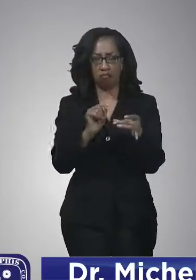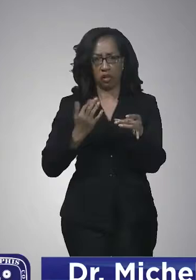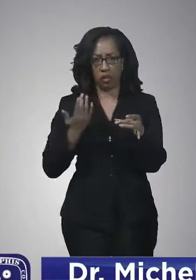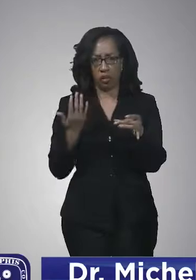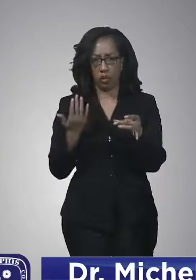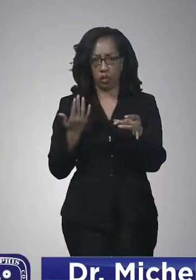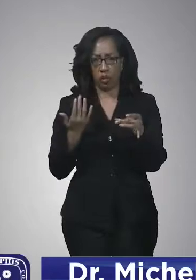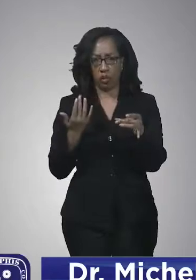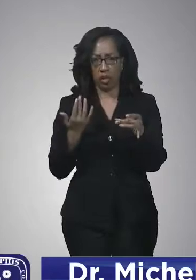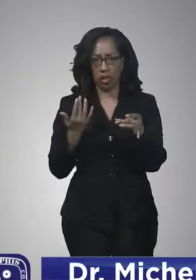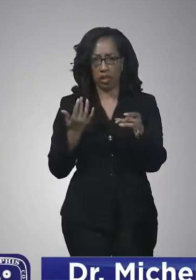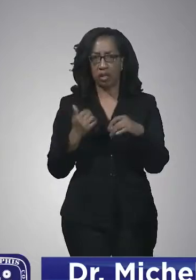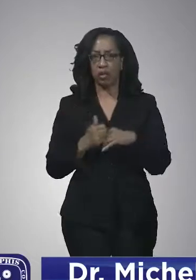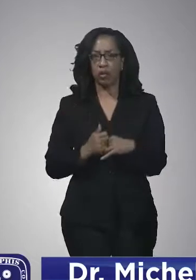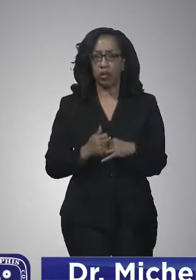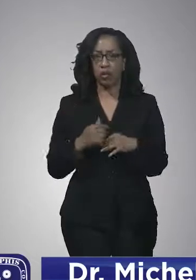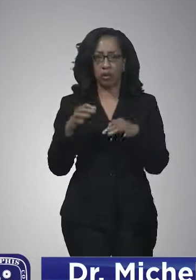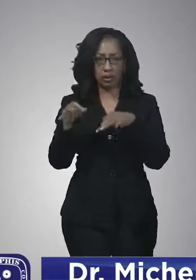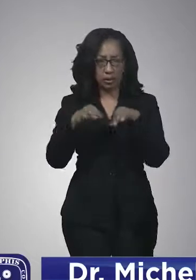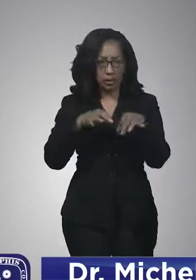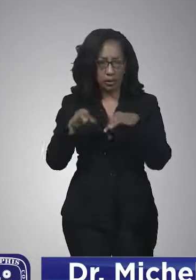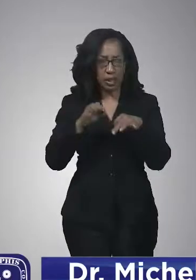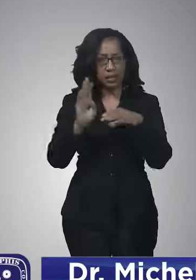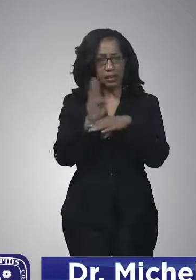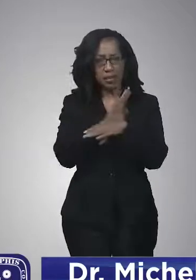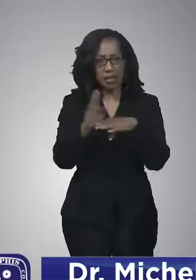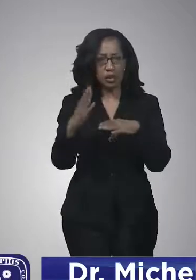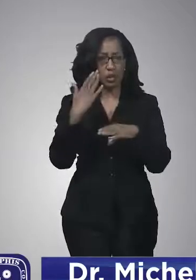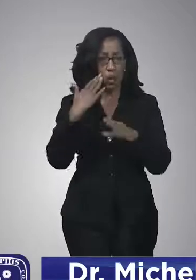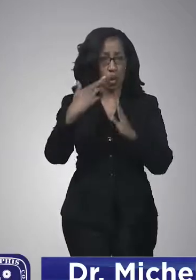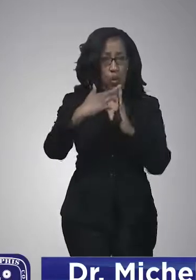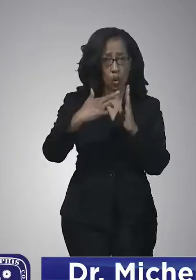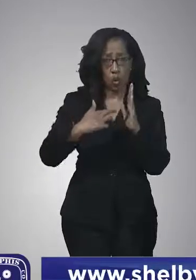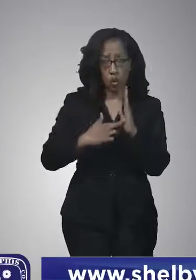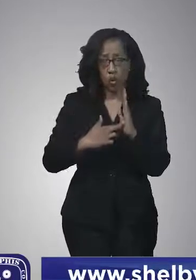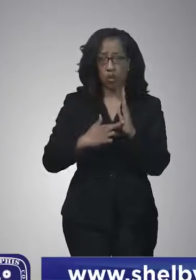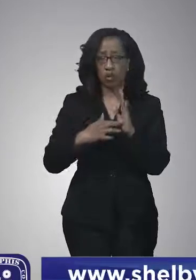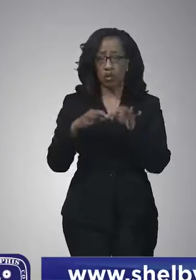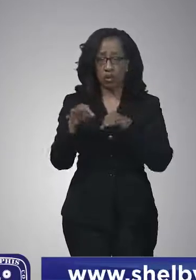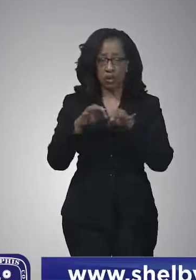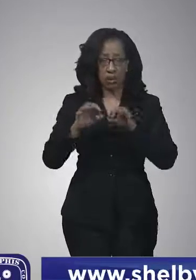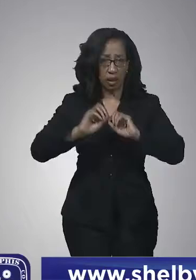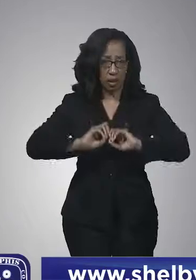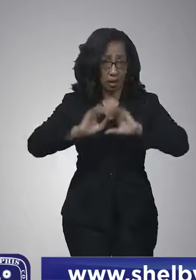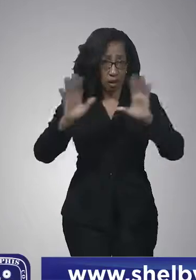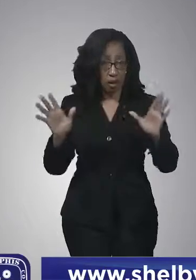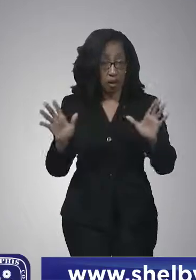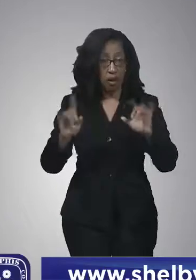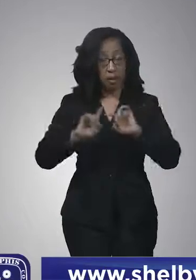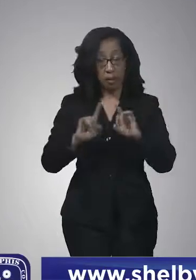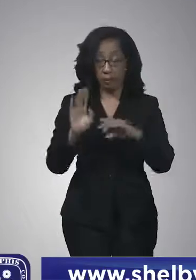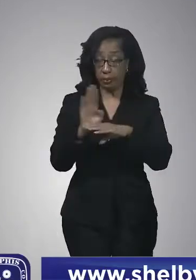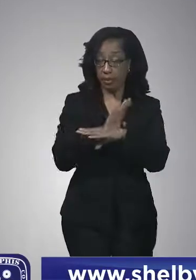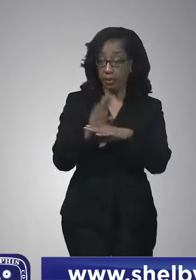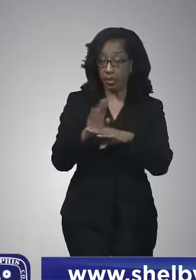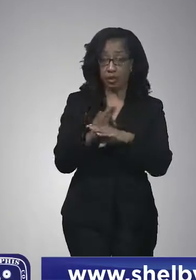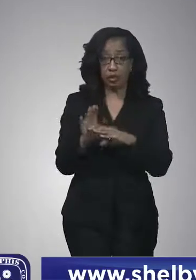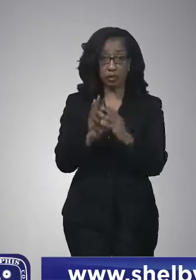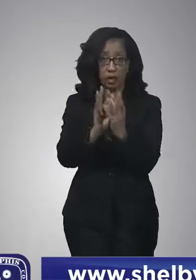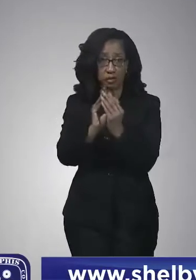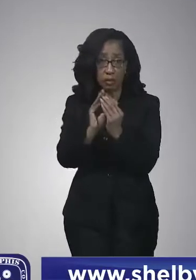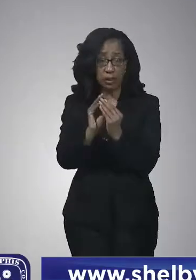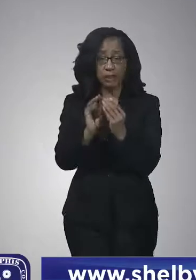so businesses will know exactly how to follow the rules. But we have been consulting with businesses and helping them to